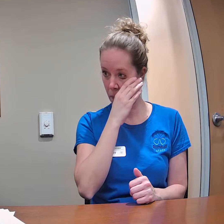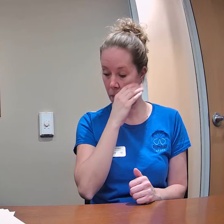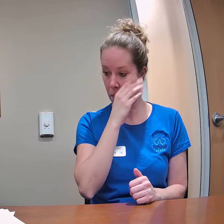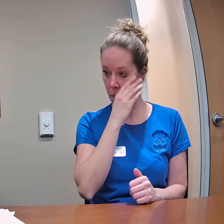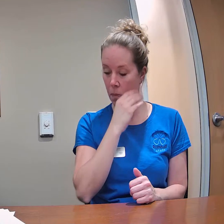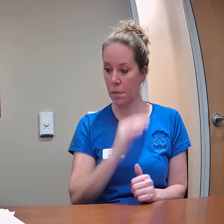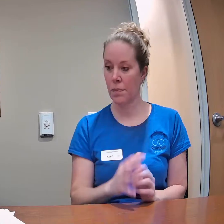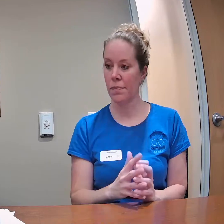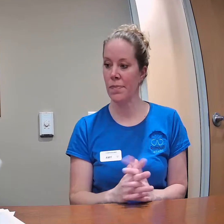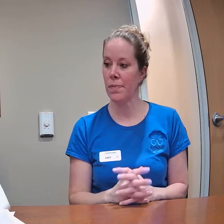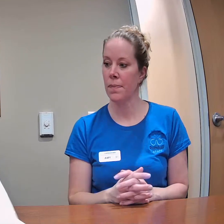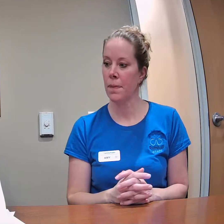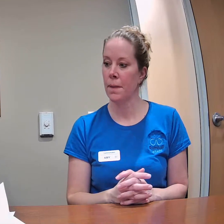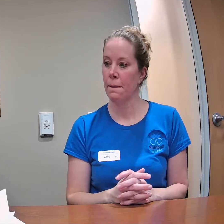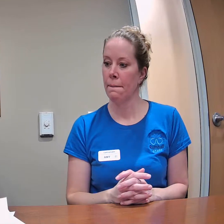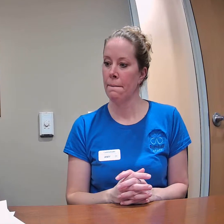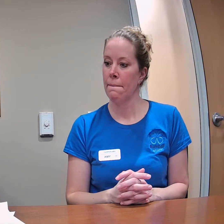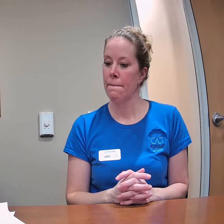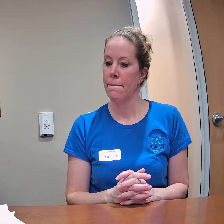And